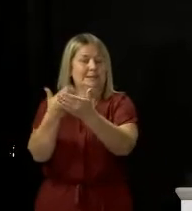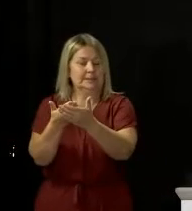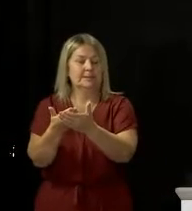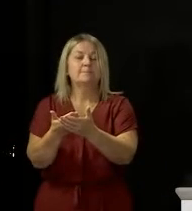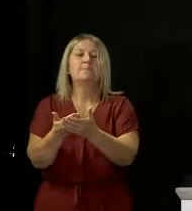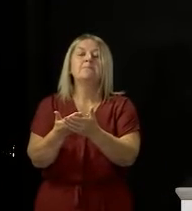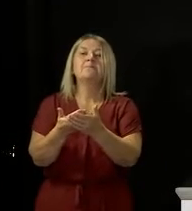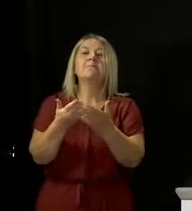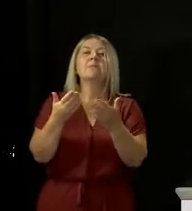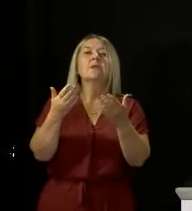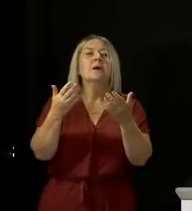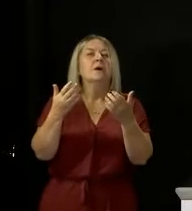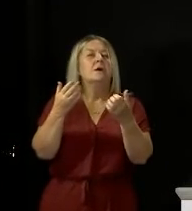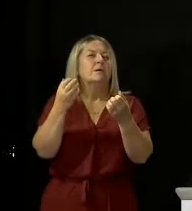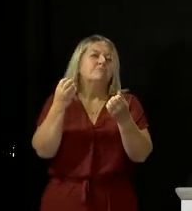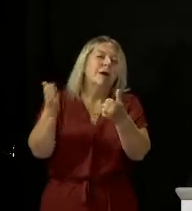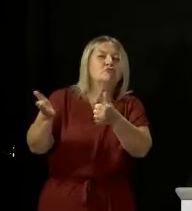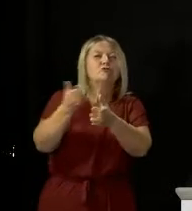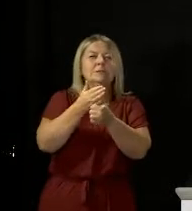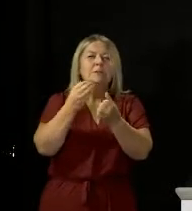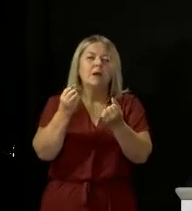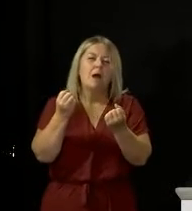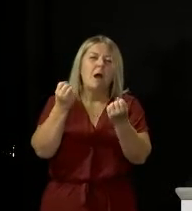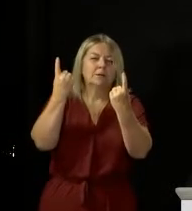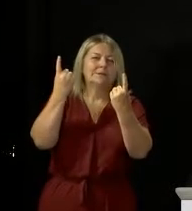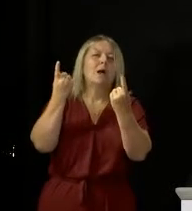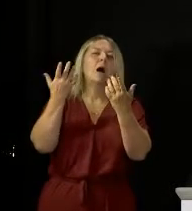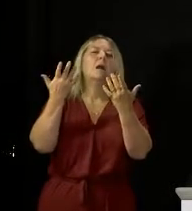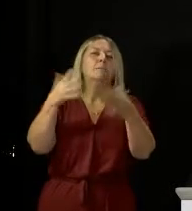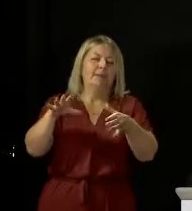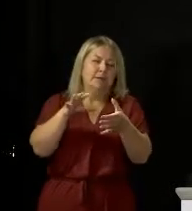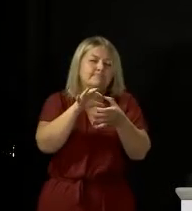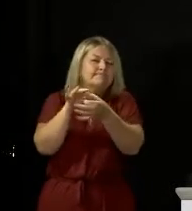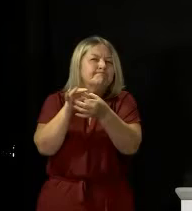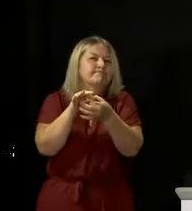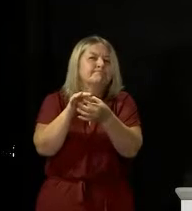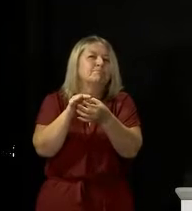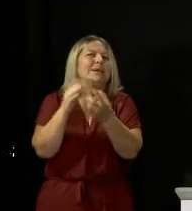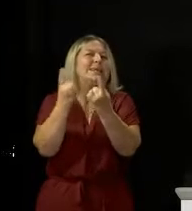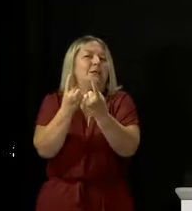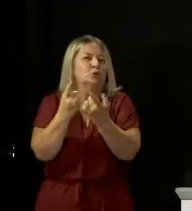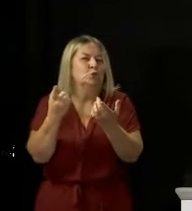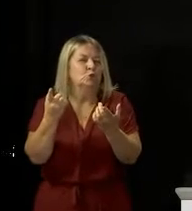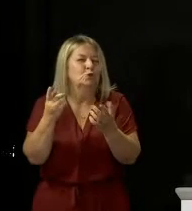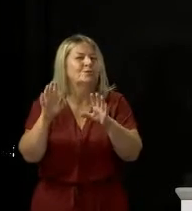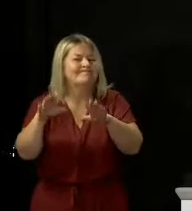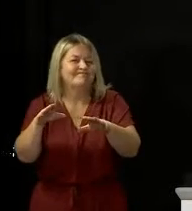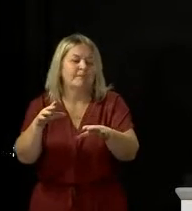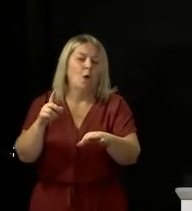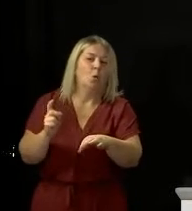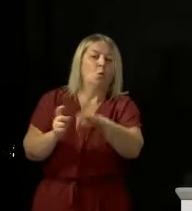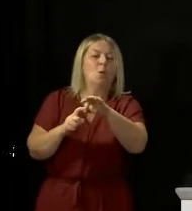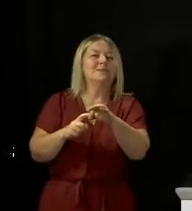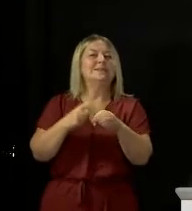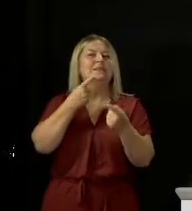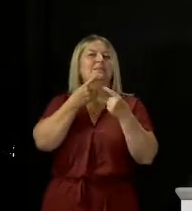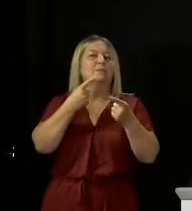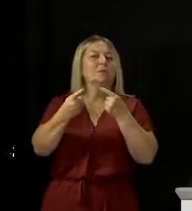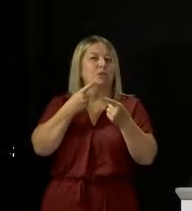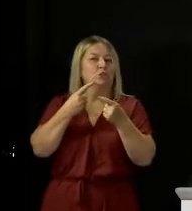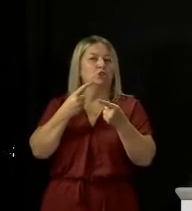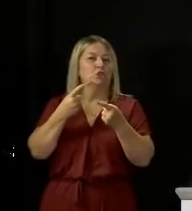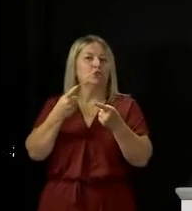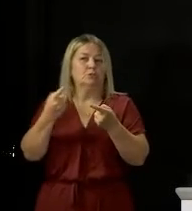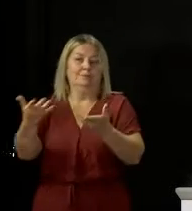initial memorandum of understanding which required some amendment, as I understand it, because there were issues around the quality of the data. And